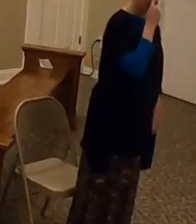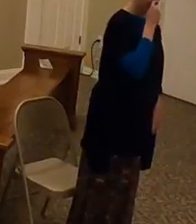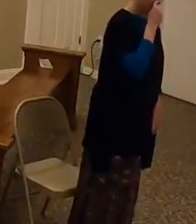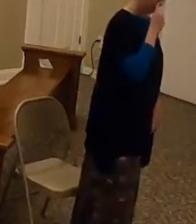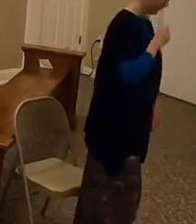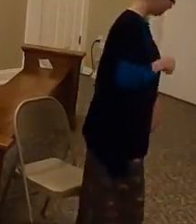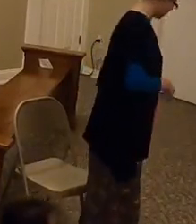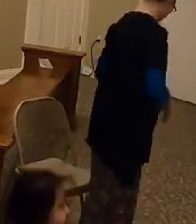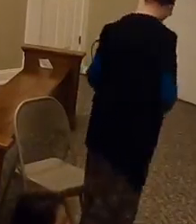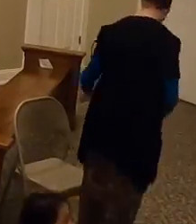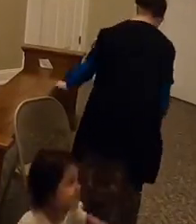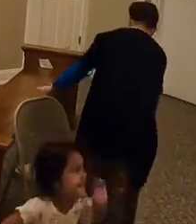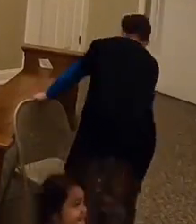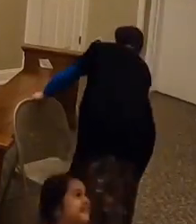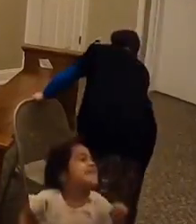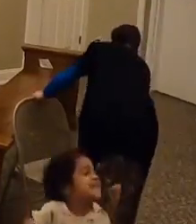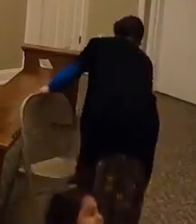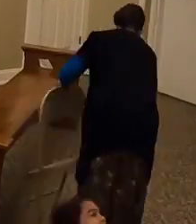Sister Ashley